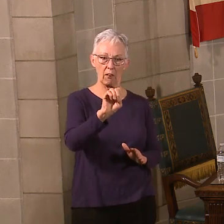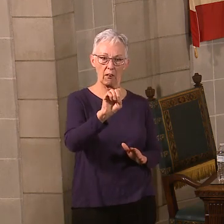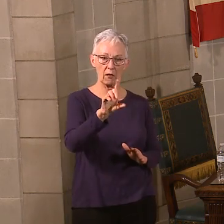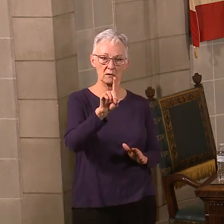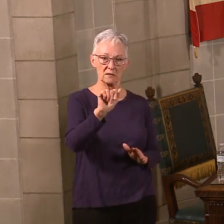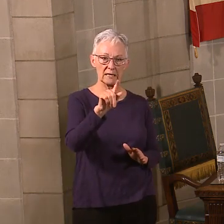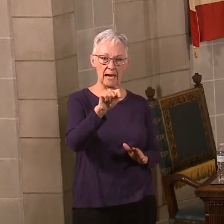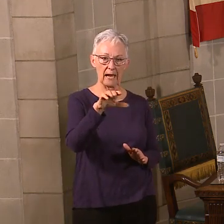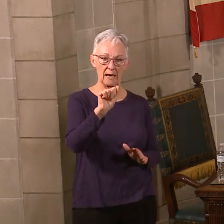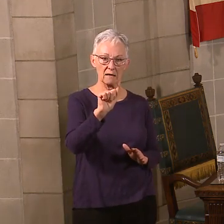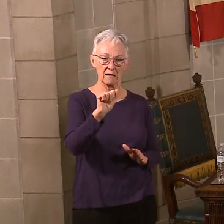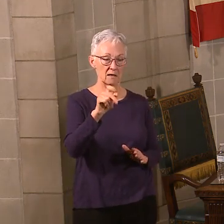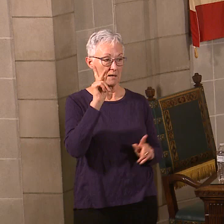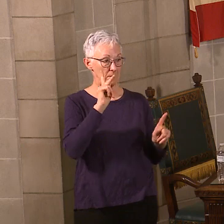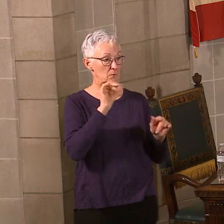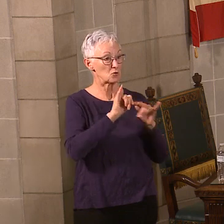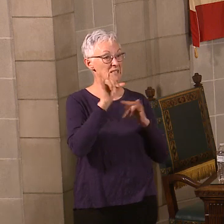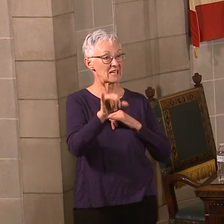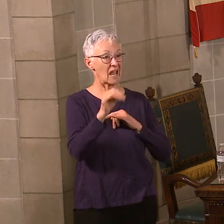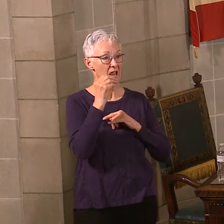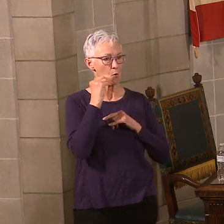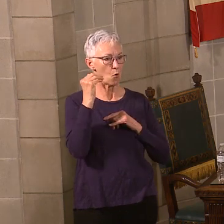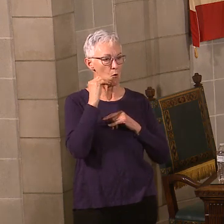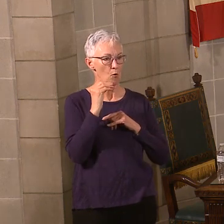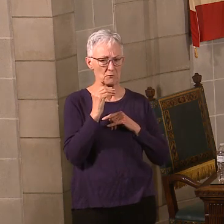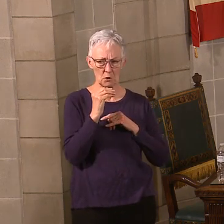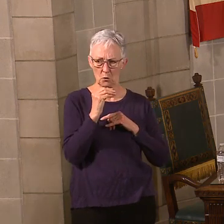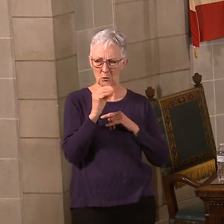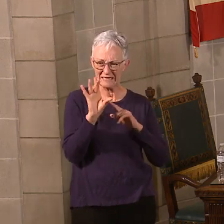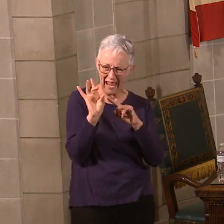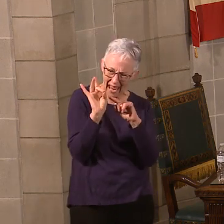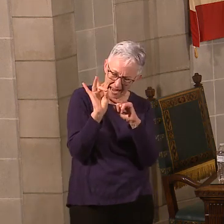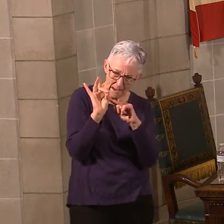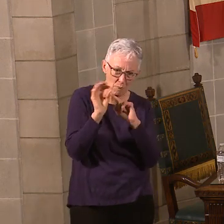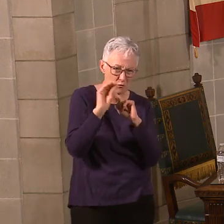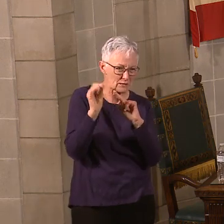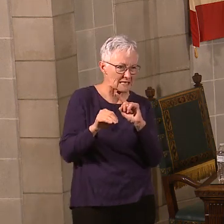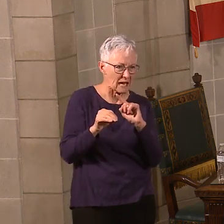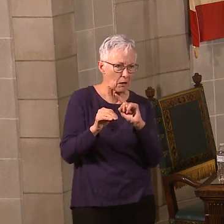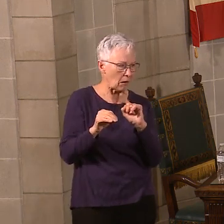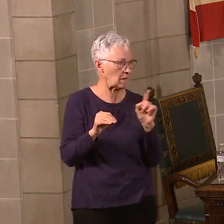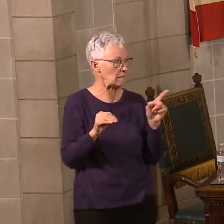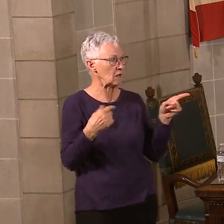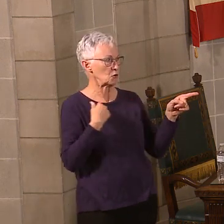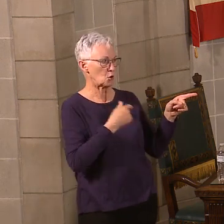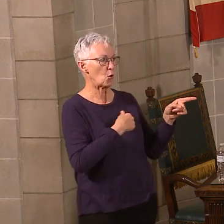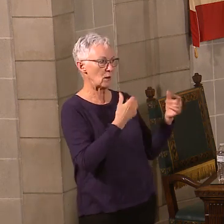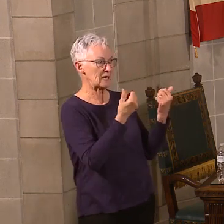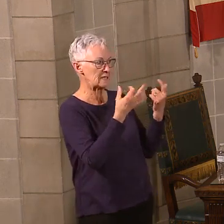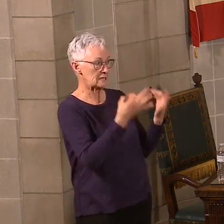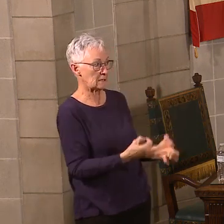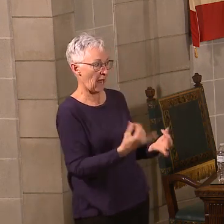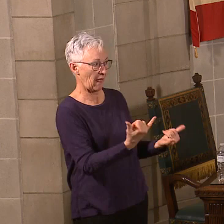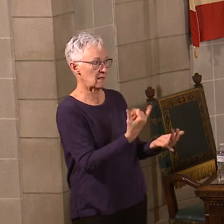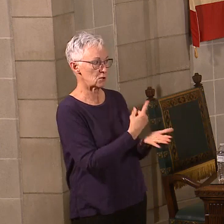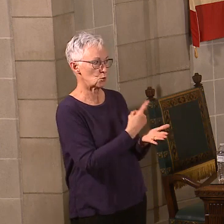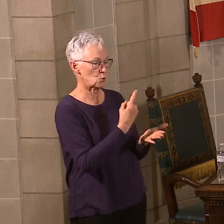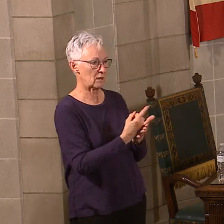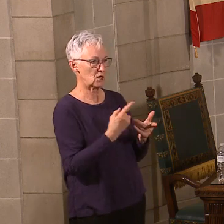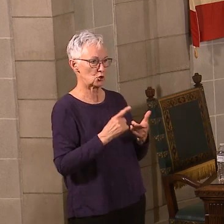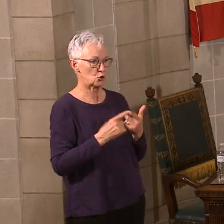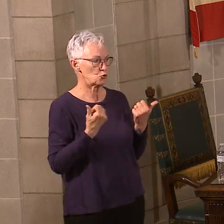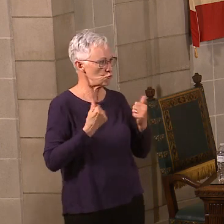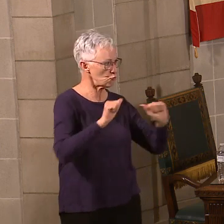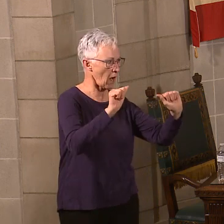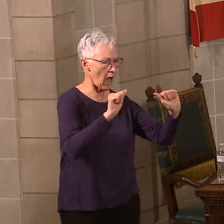better. So this is part of our efforts to say, hey, we got to do better, right? Stay home, stay healthy, stay connected. So this is part of our, after seeing the